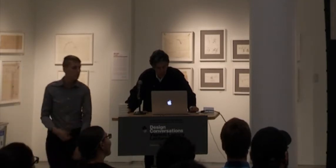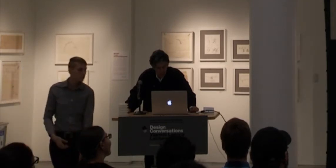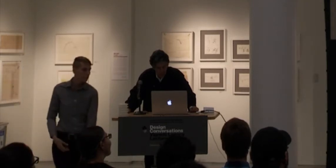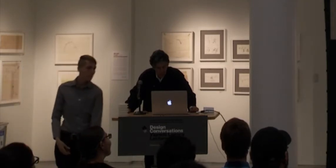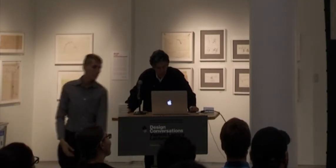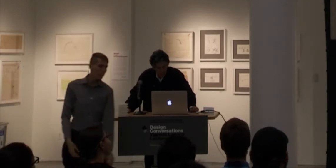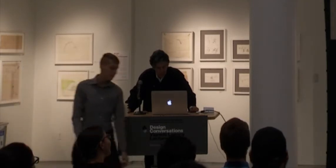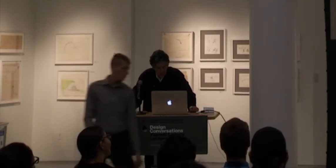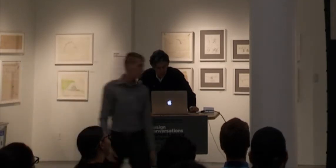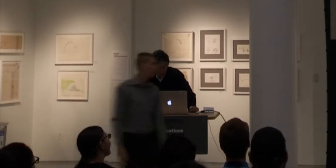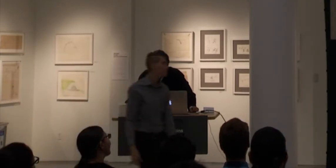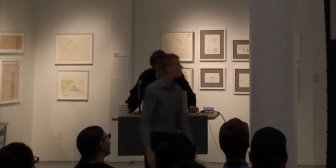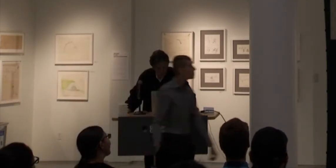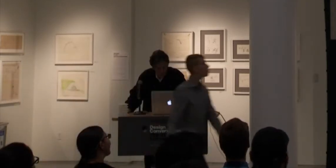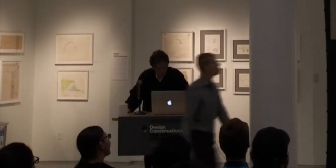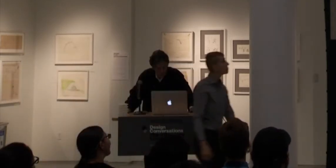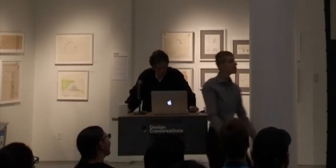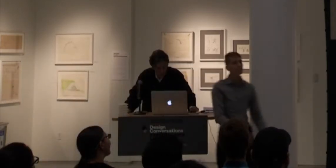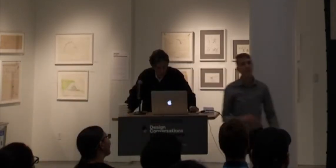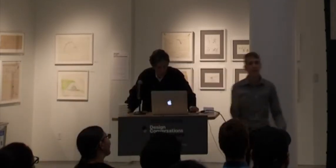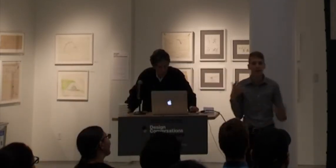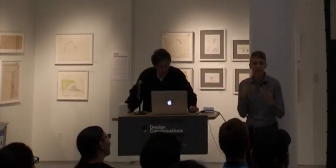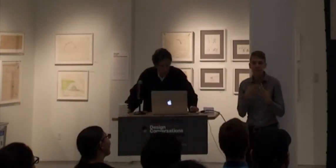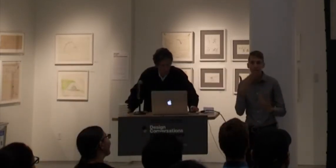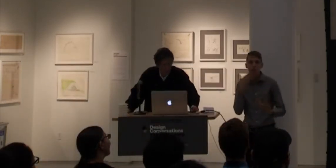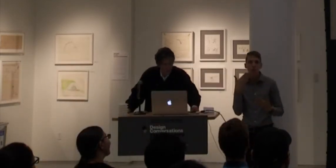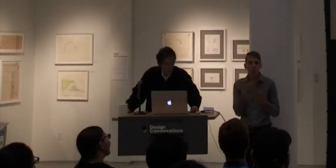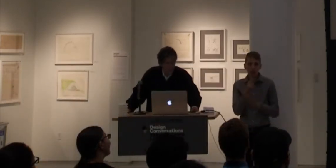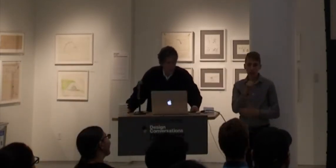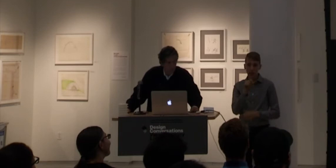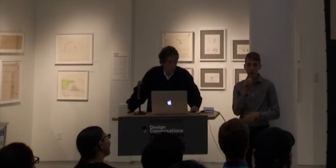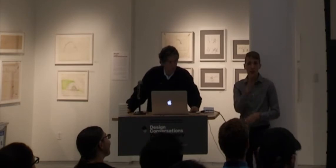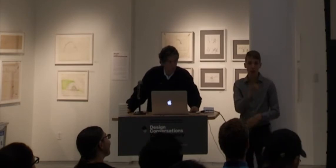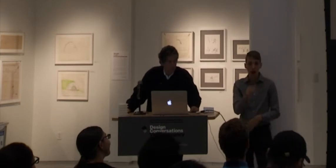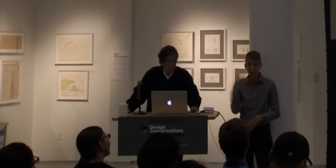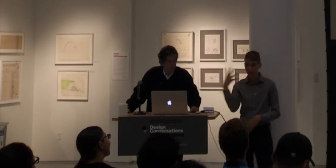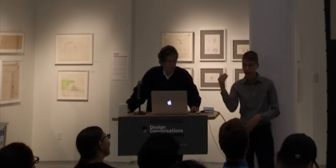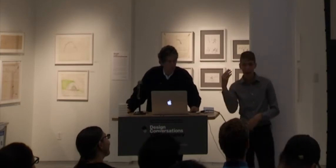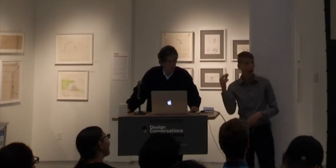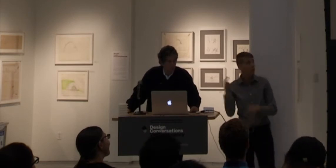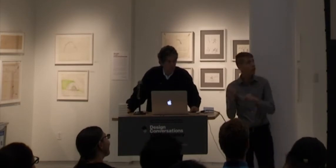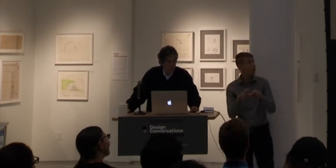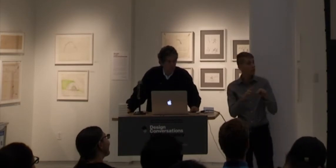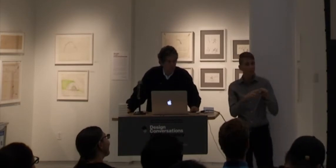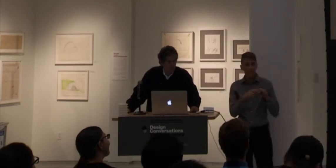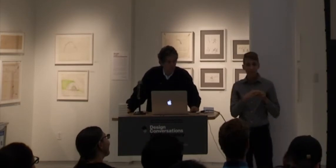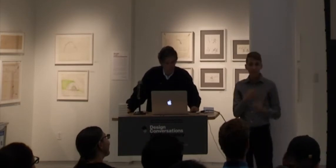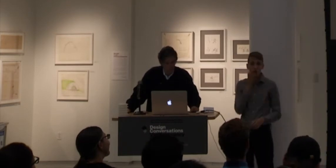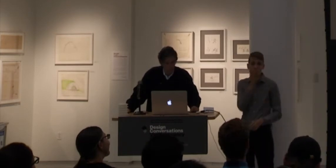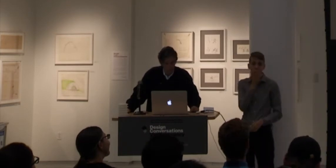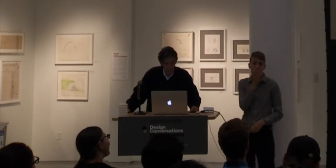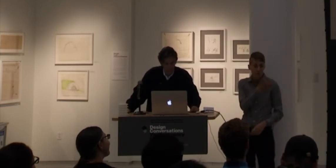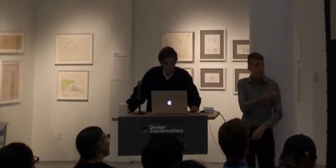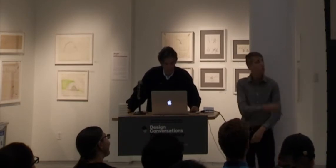outdoor. Lobbies, exterior lounges, waiting rooms, terraces, gardens, or homes.